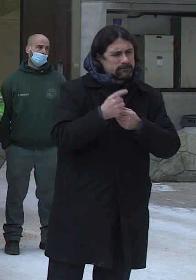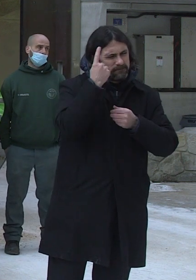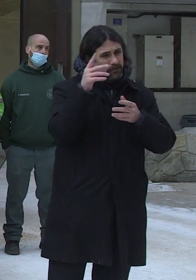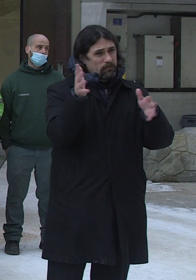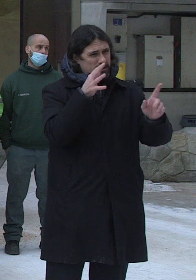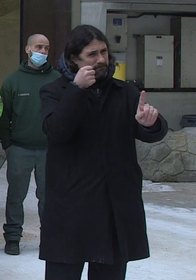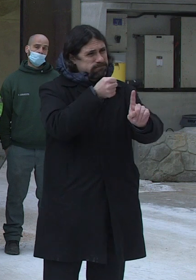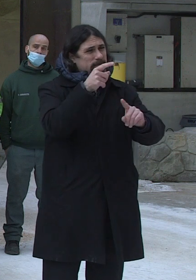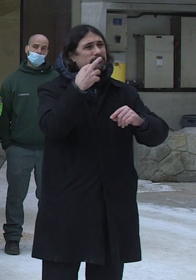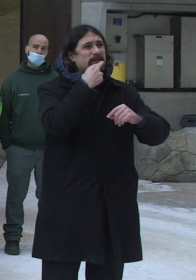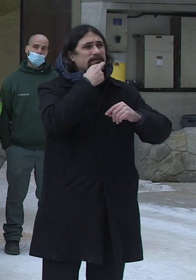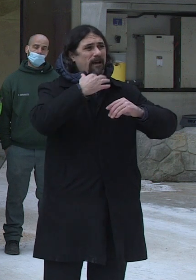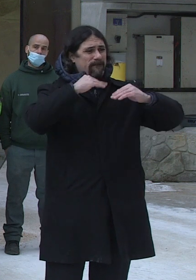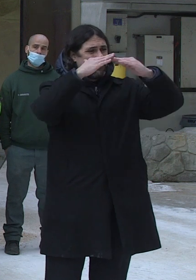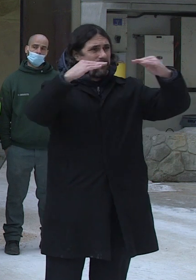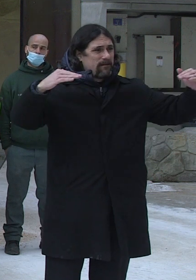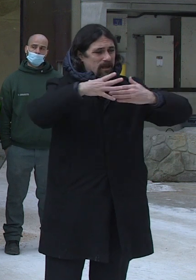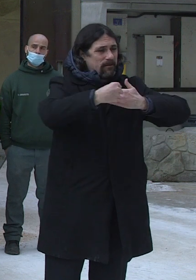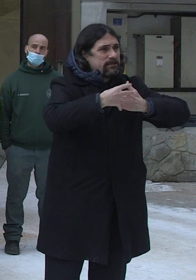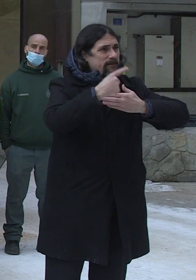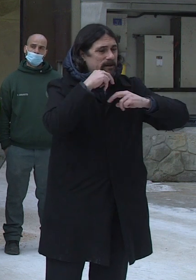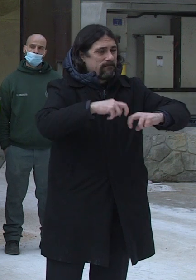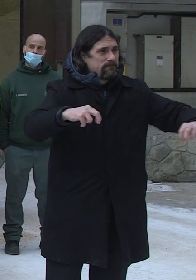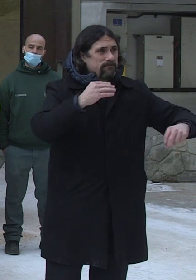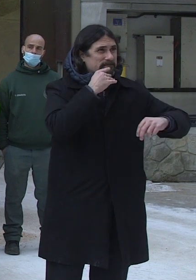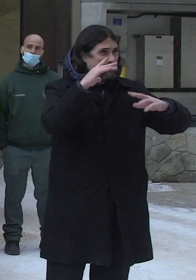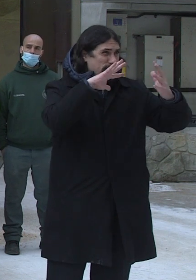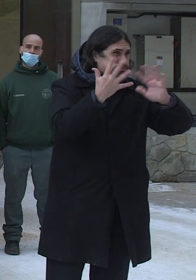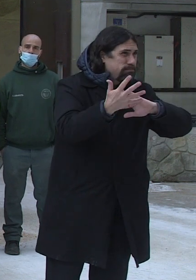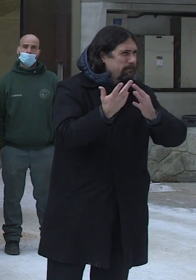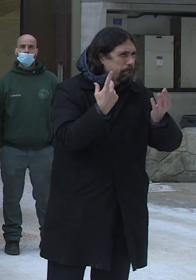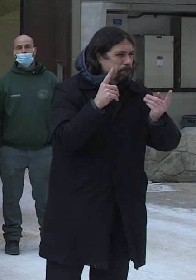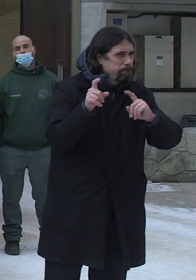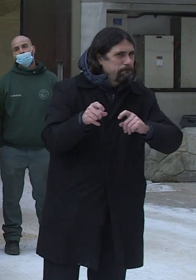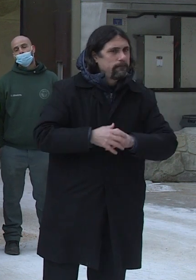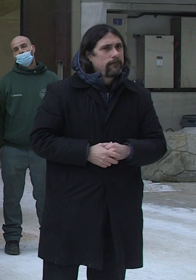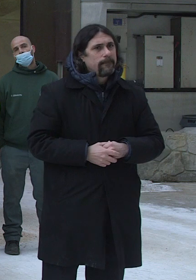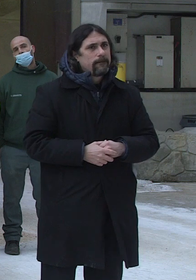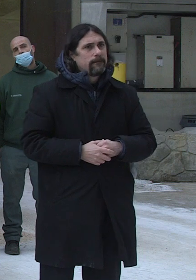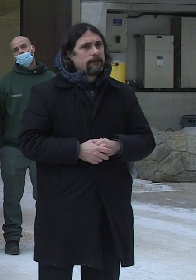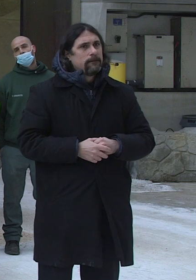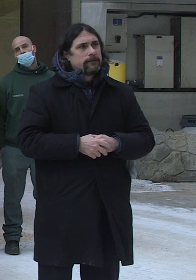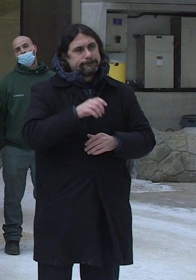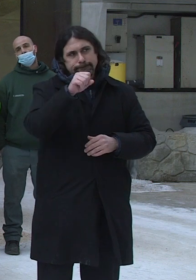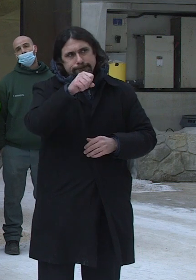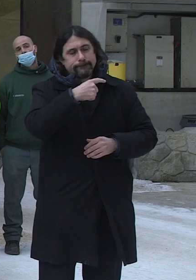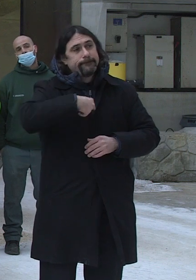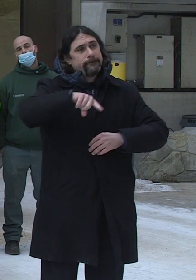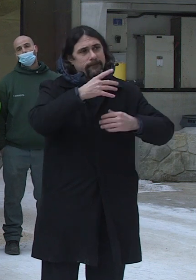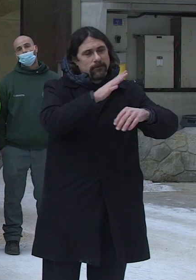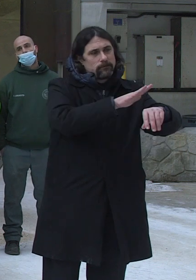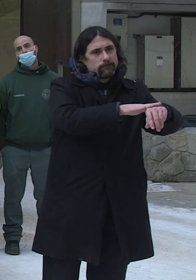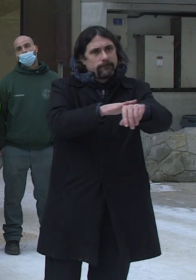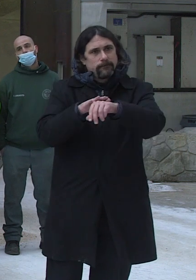windblown, you may want to consolidate your operation to the best of your ability. In addition, we ask that anybody out there looking to clear snow from